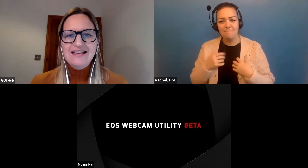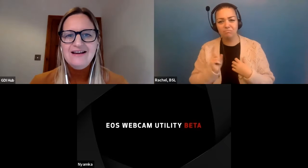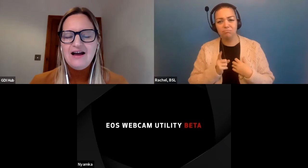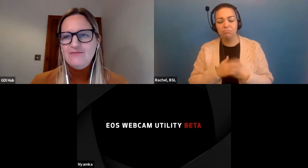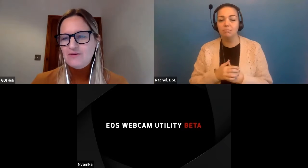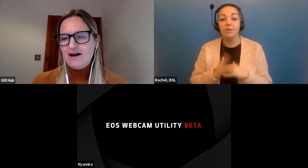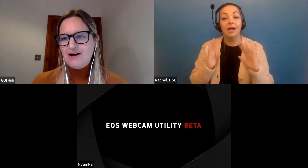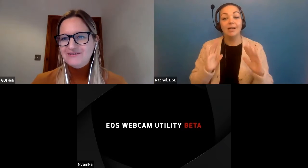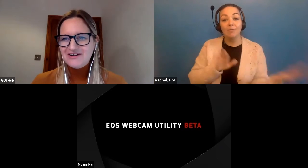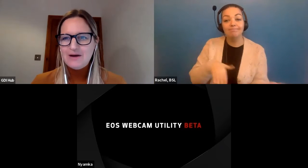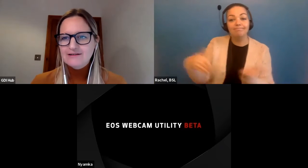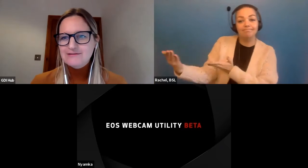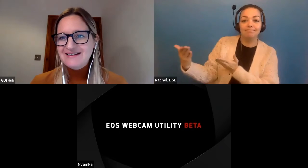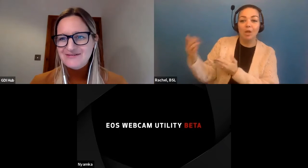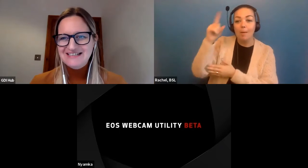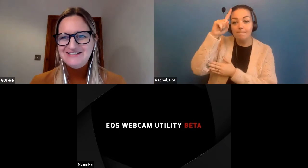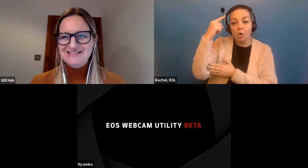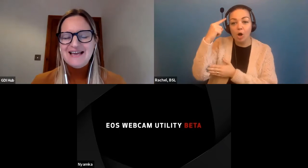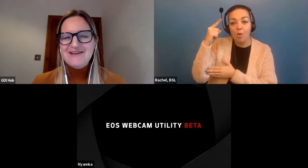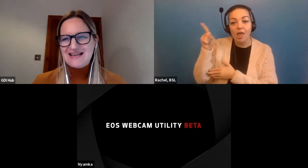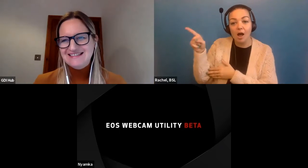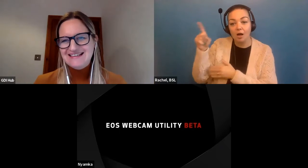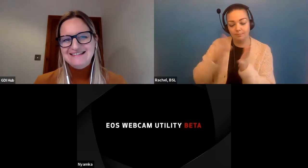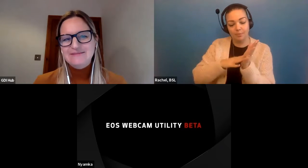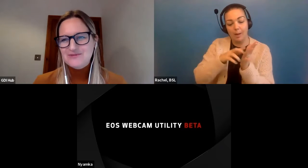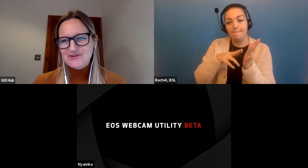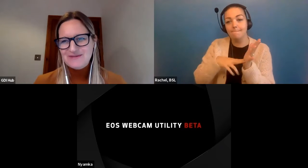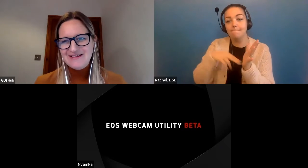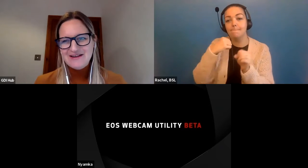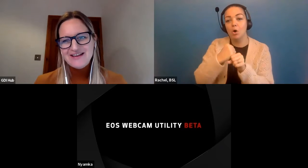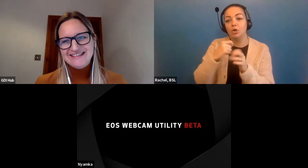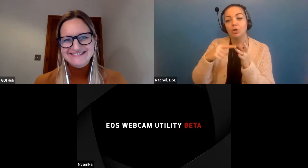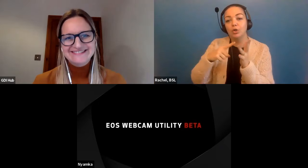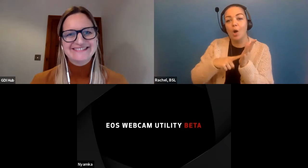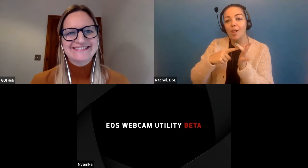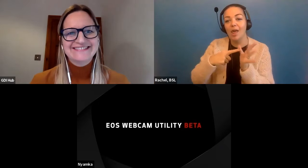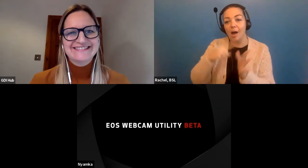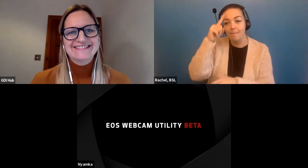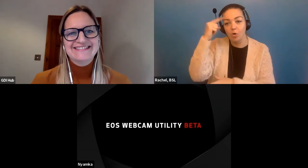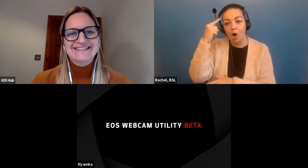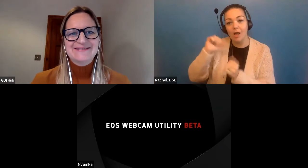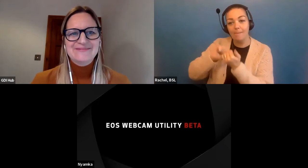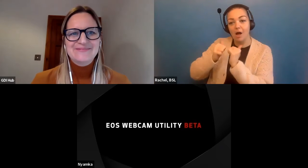now hear from our Mongolian partners. I'll leave them to introduce themselves and tell us a little bit more about their work.